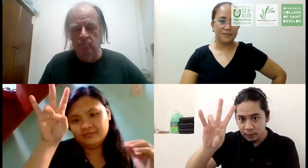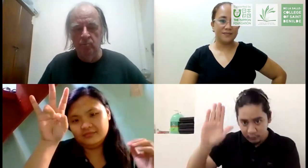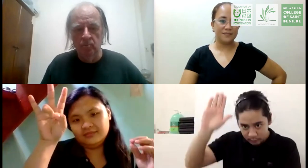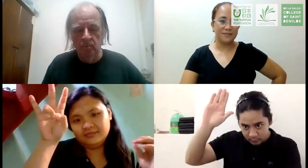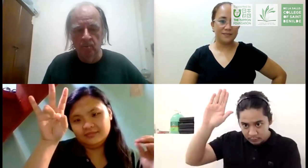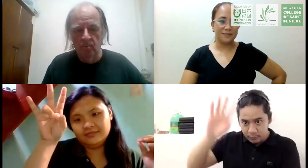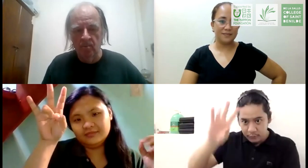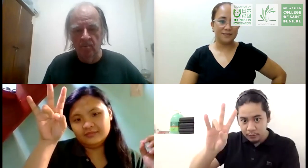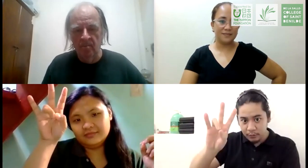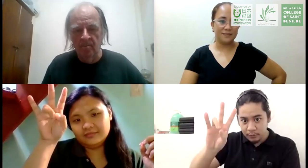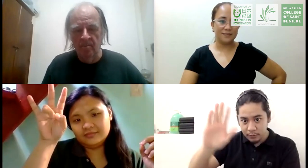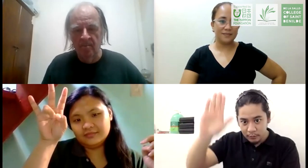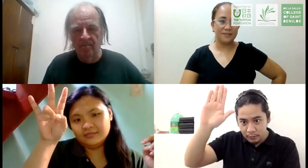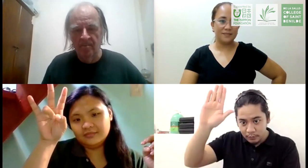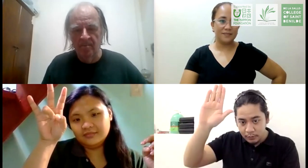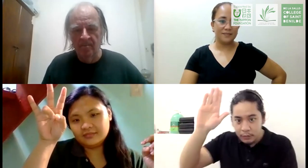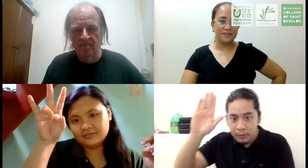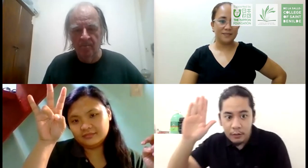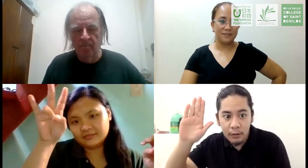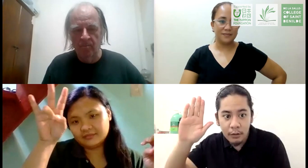All right, 7. Who votes 7?